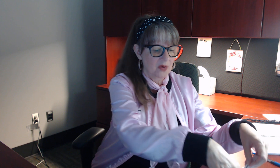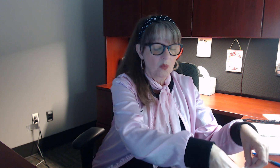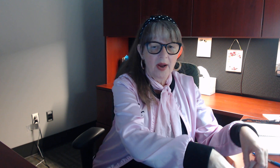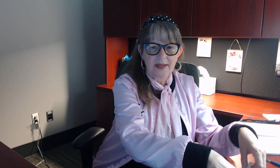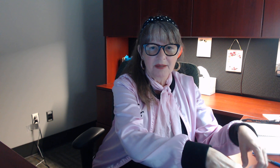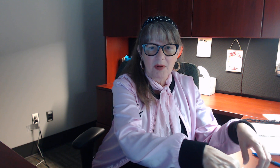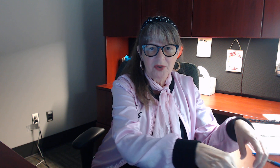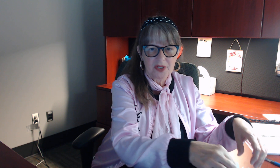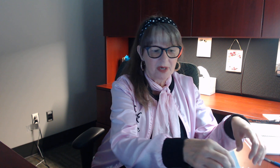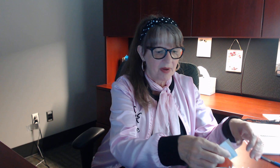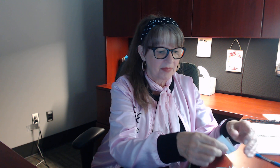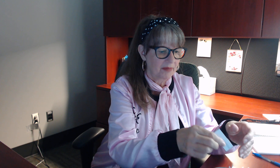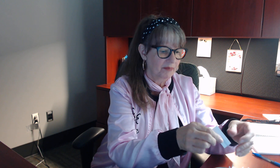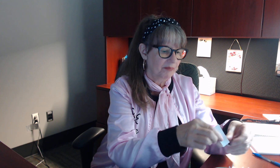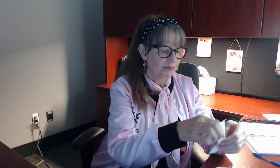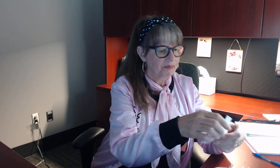unwinding a mummy. We just did a mummy.